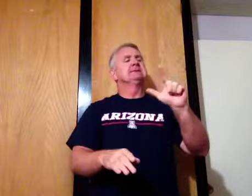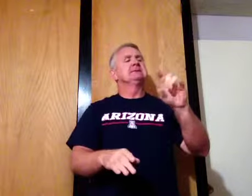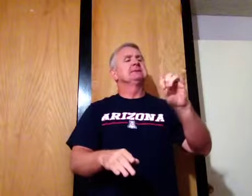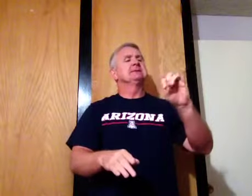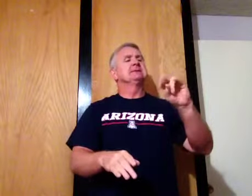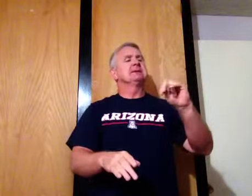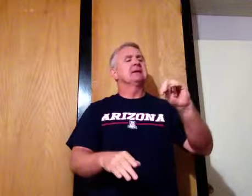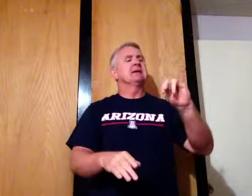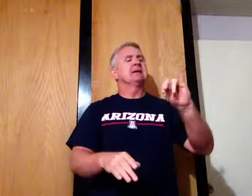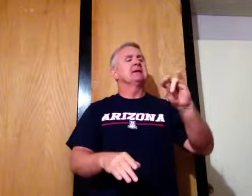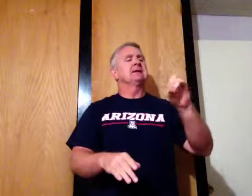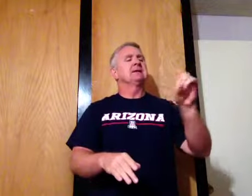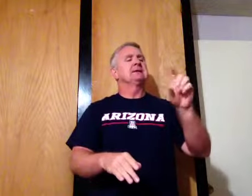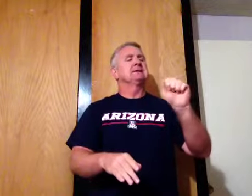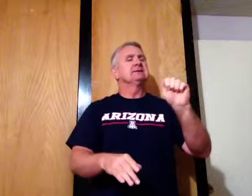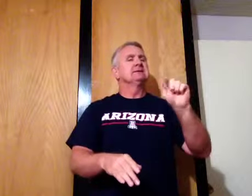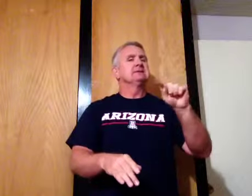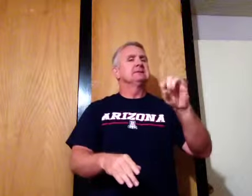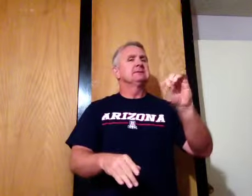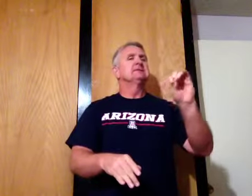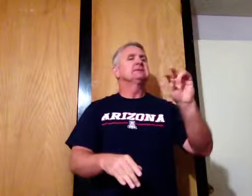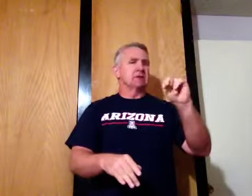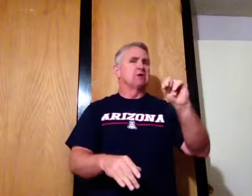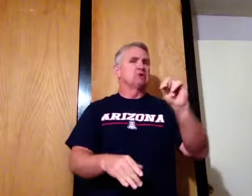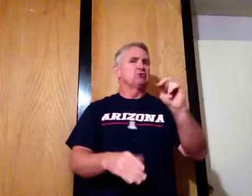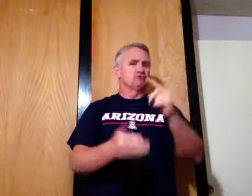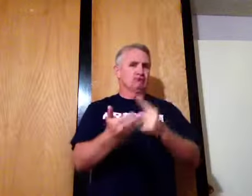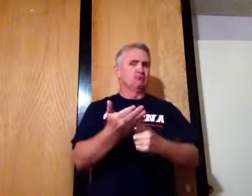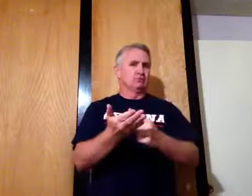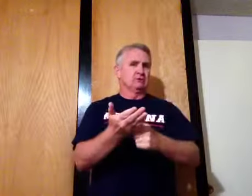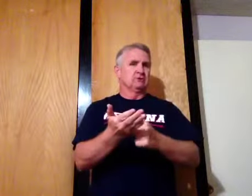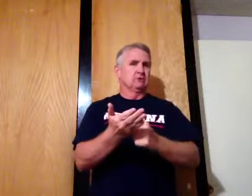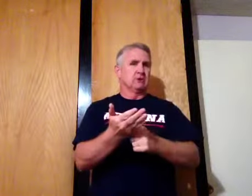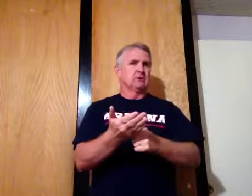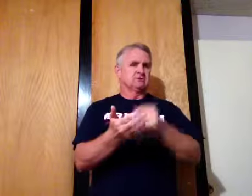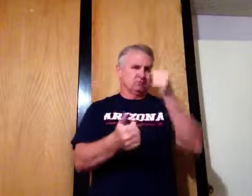far as evaporation goes? Somebody remember? Danny?